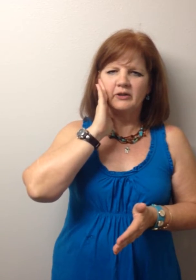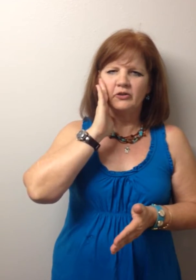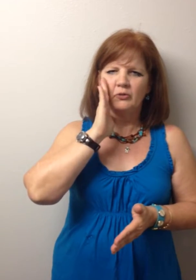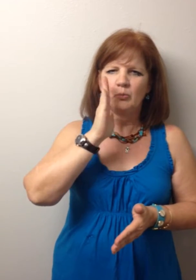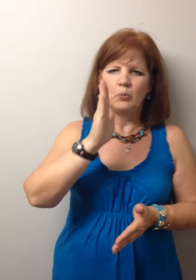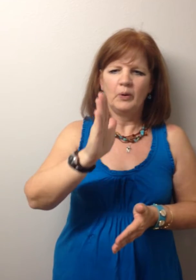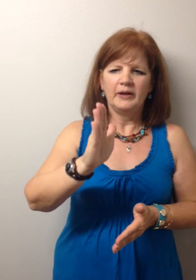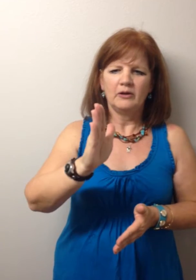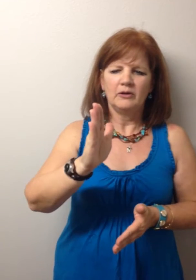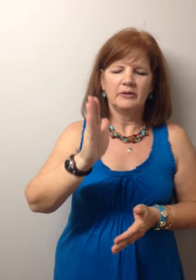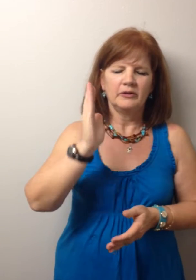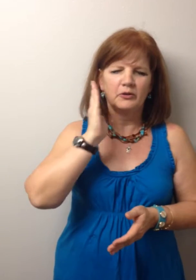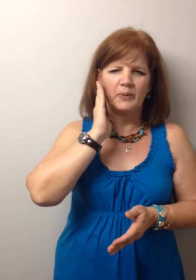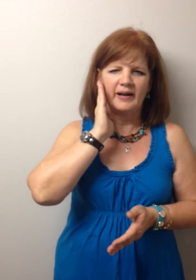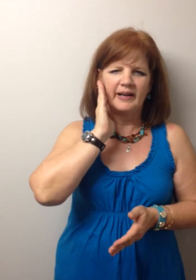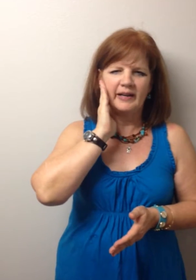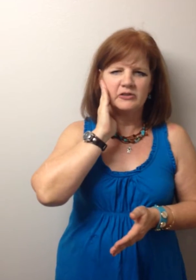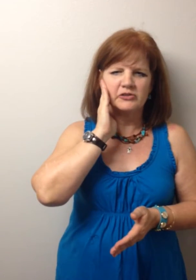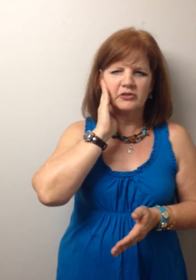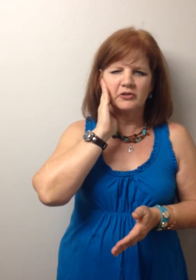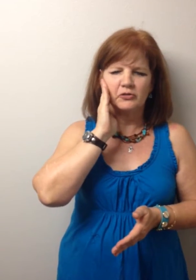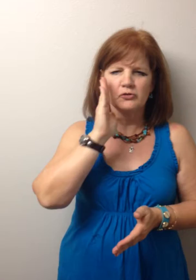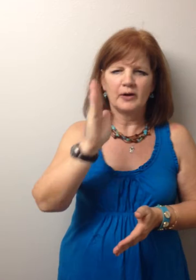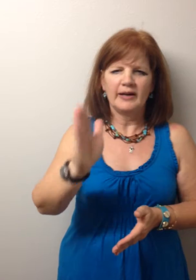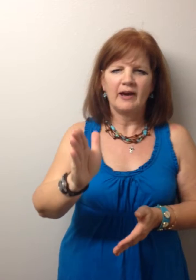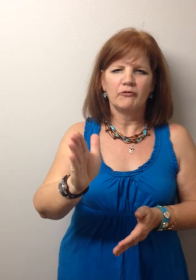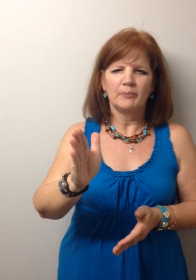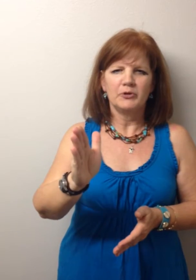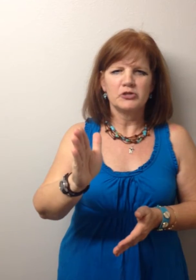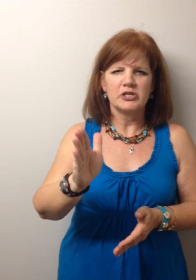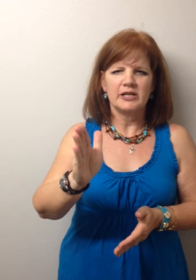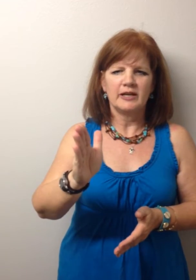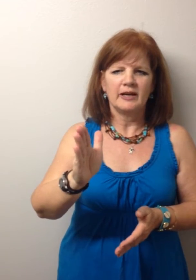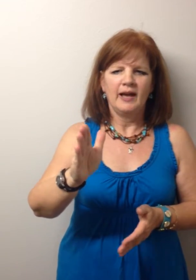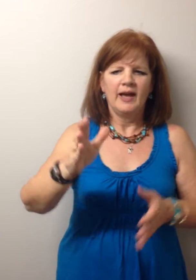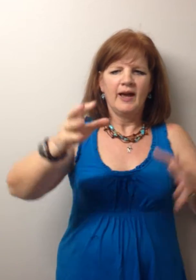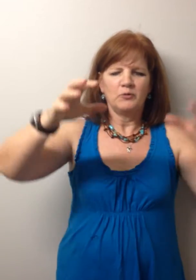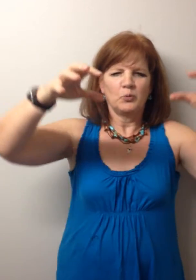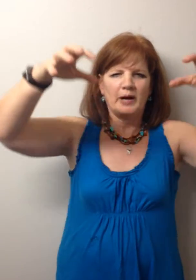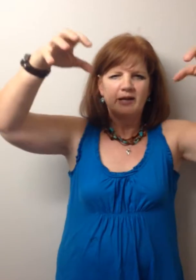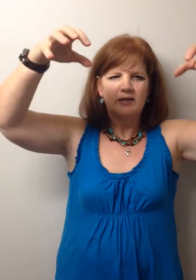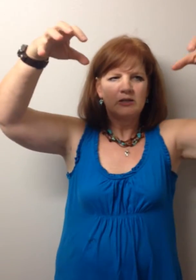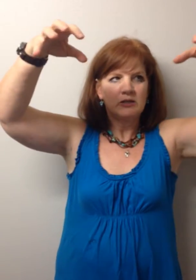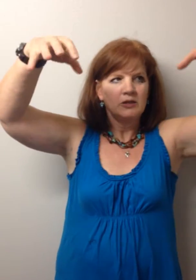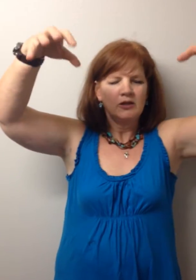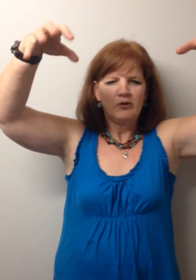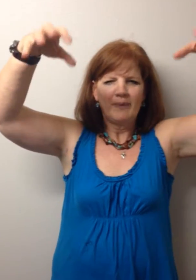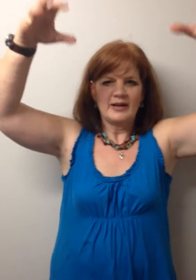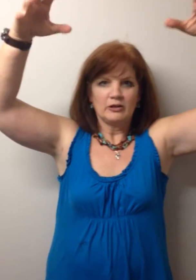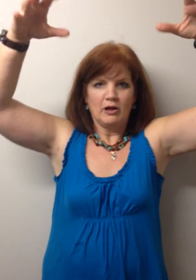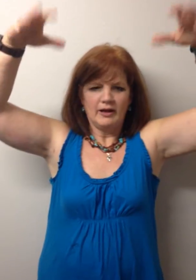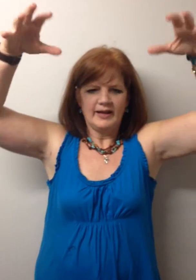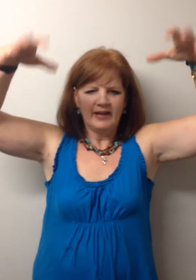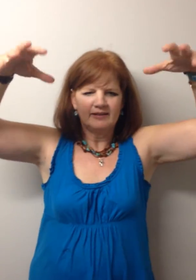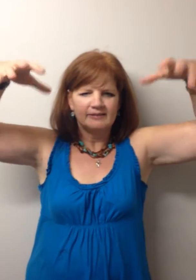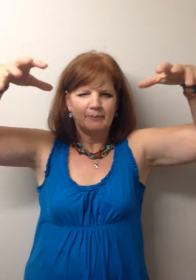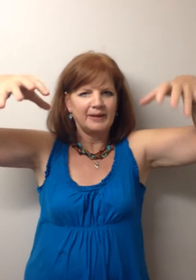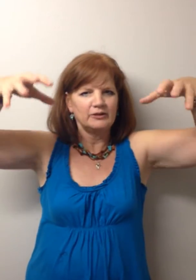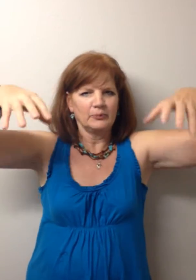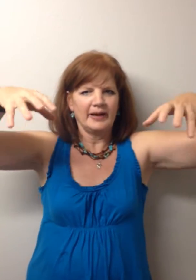do will, your right hand just goes straight out from your cheek, and rain, you make claw hands and make the rain